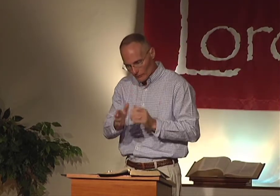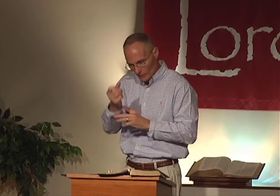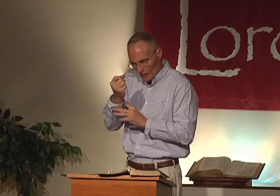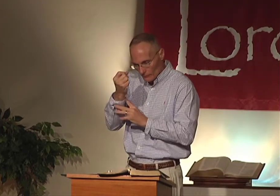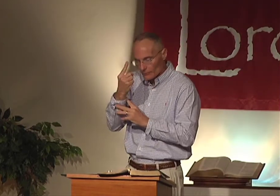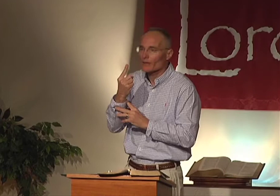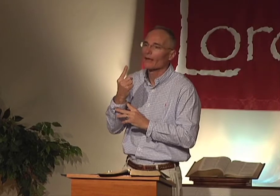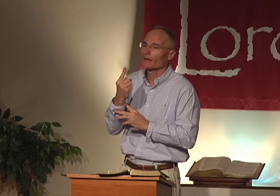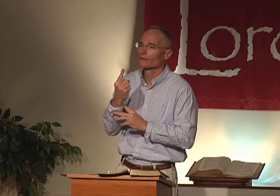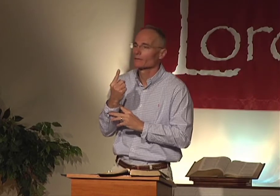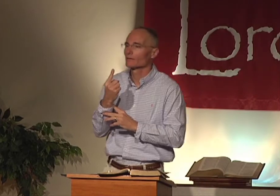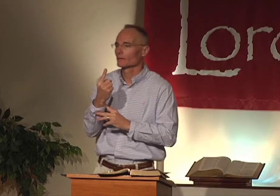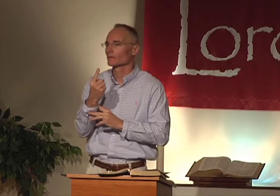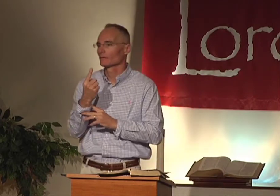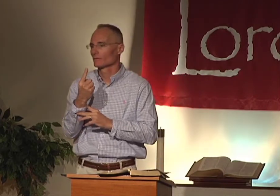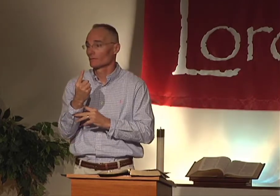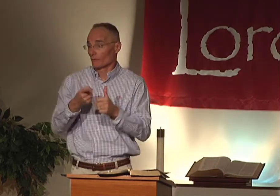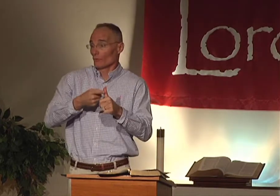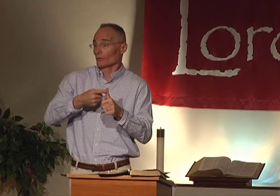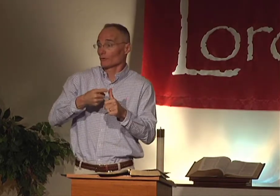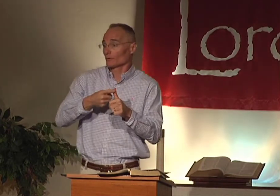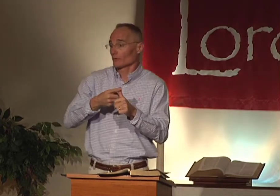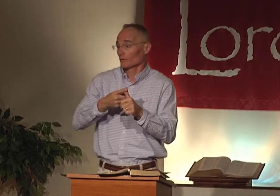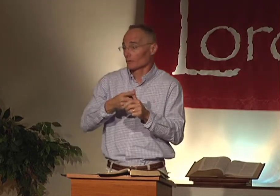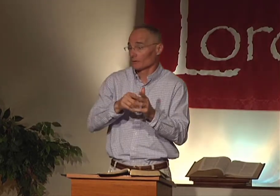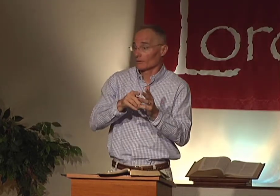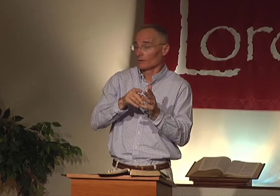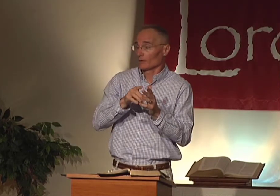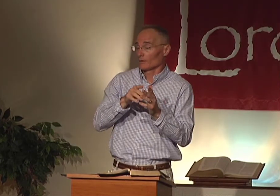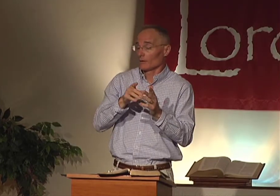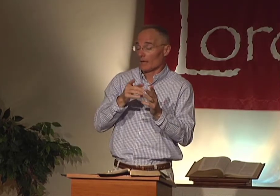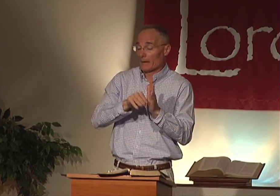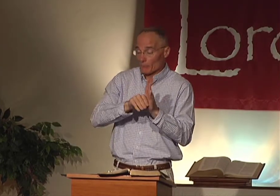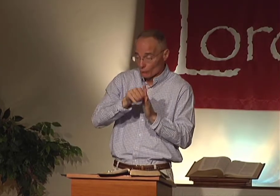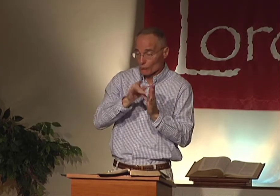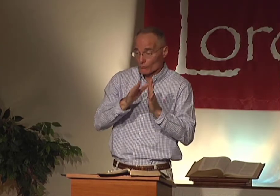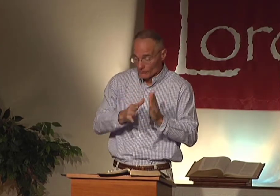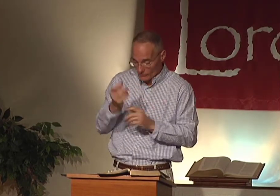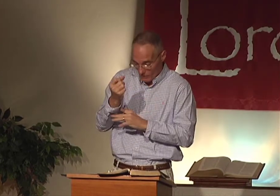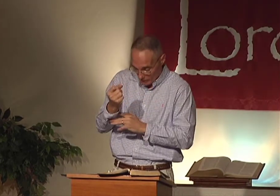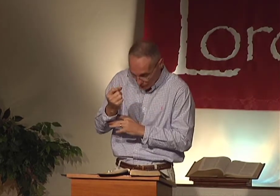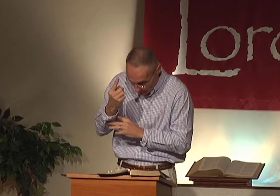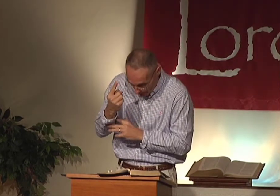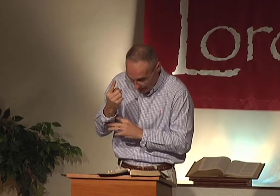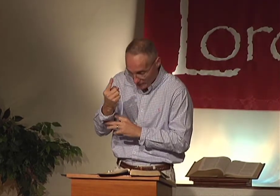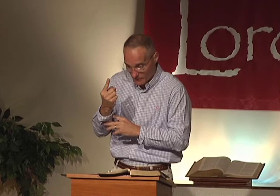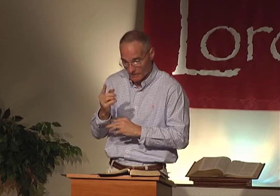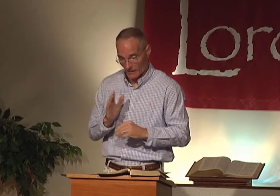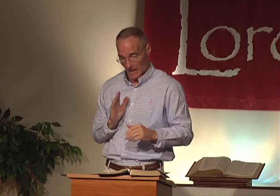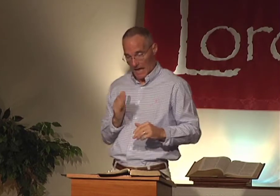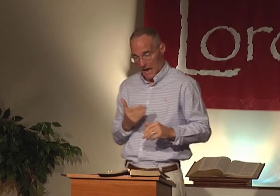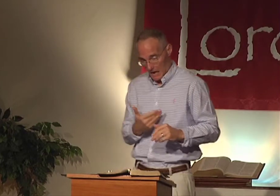Because spiritual maturity is an understanding. First of all, a mature Christian